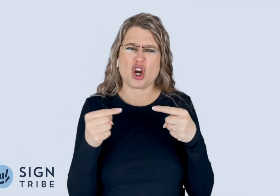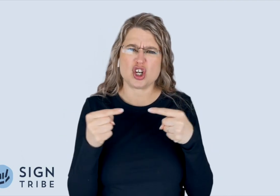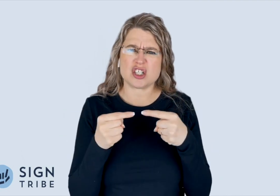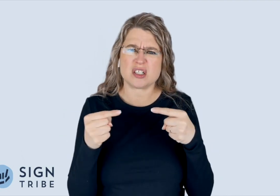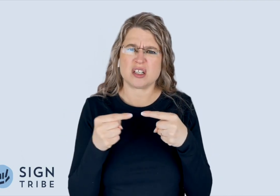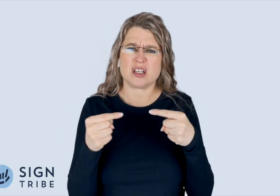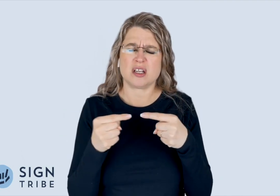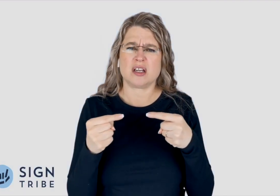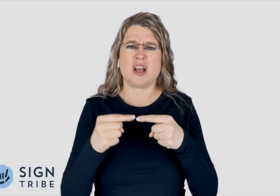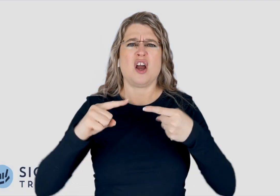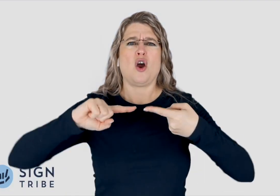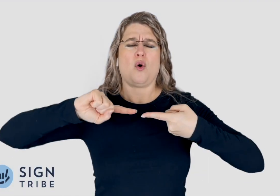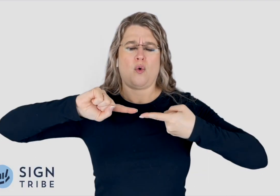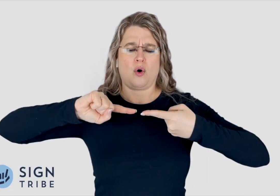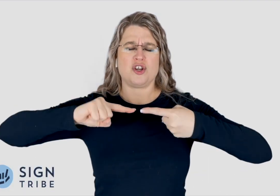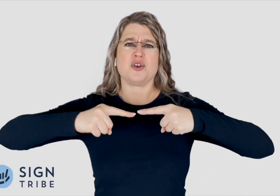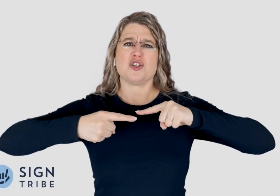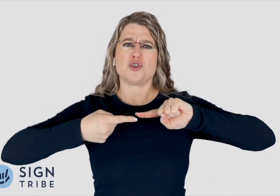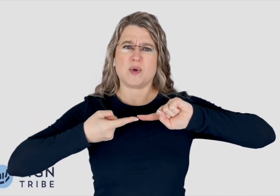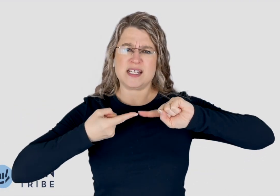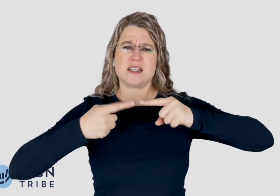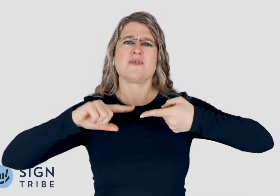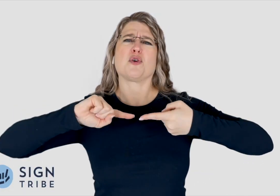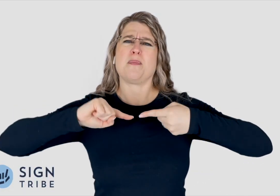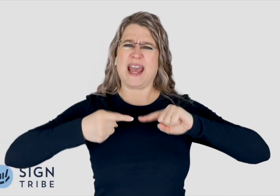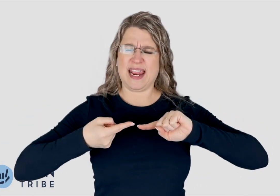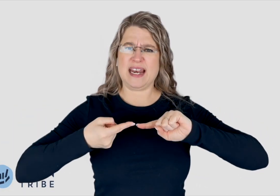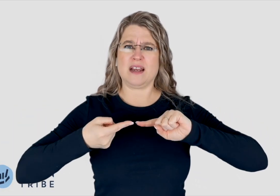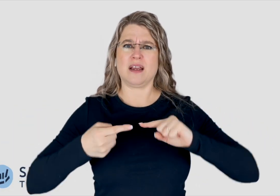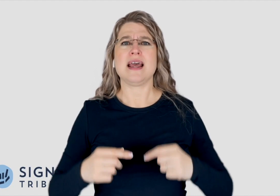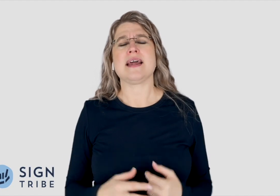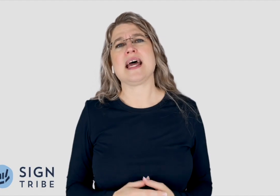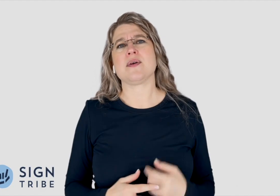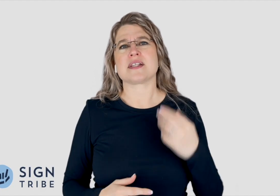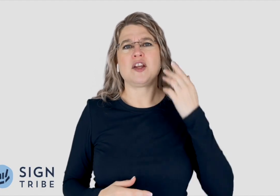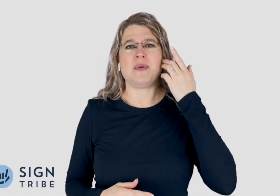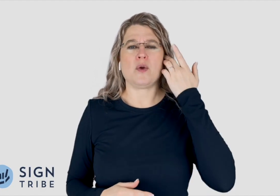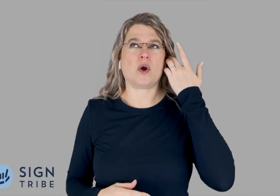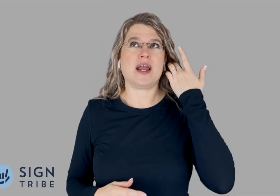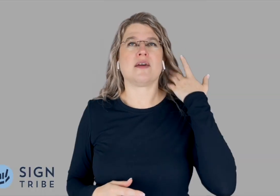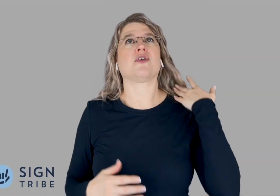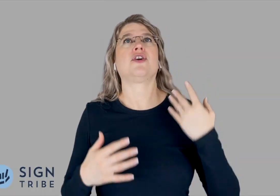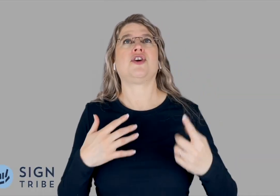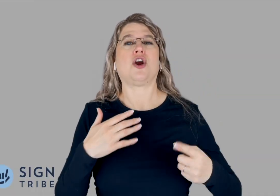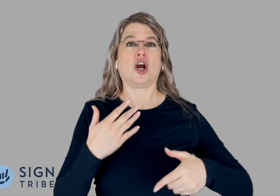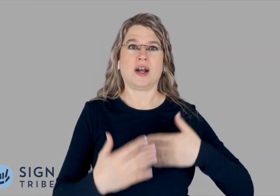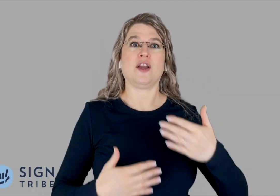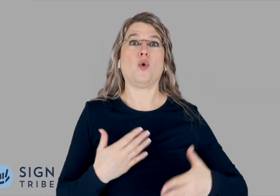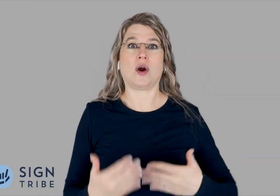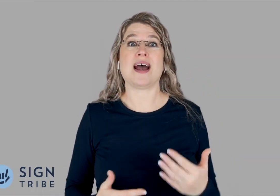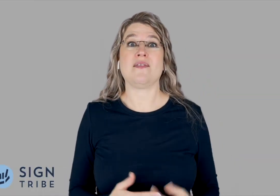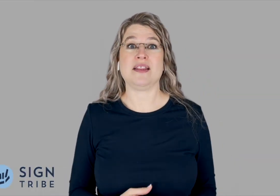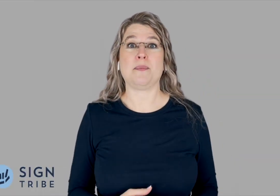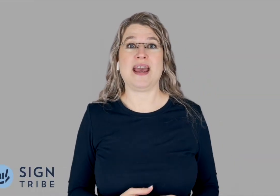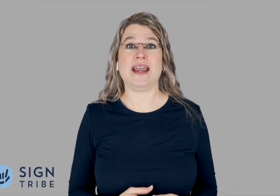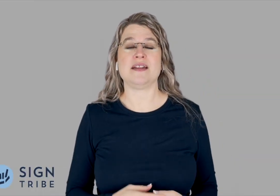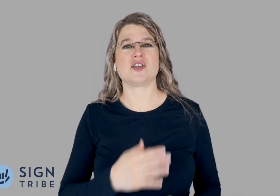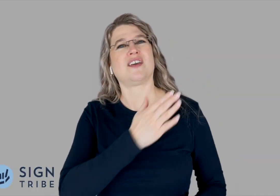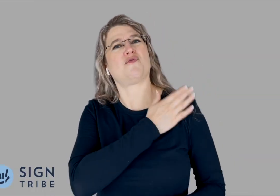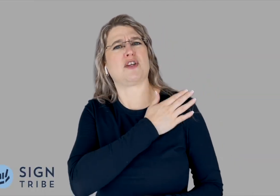hurt, or you can twist for pain. Now it's going to be wherever you're hurting or having the pain. So like if my